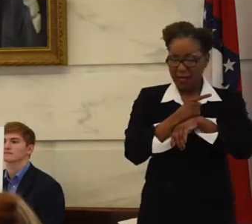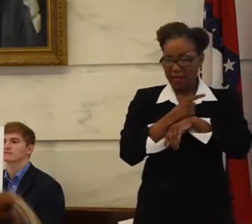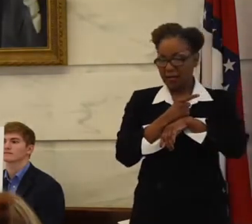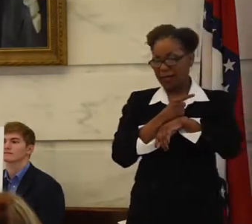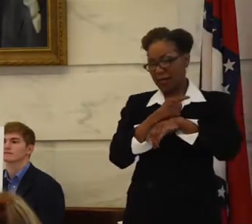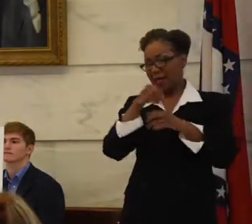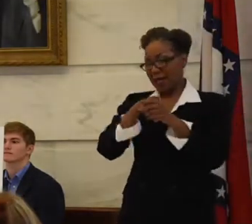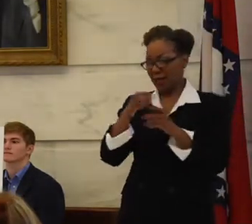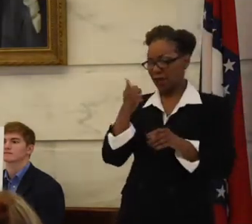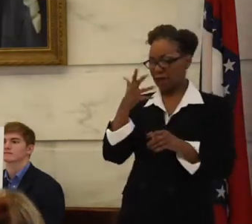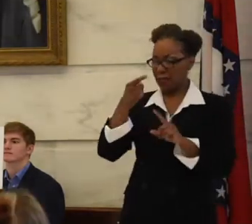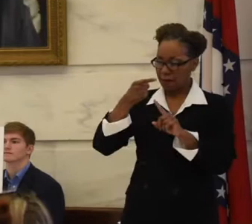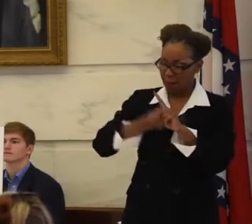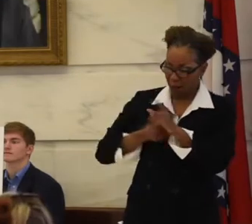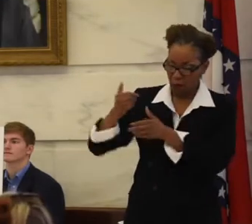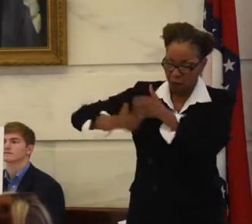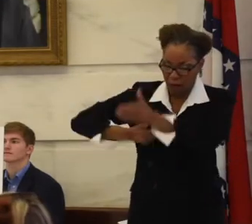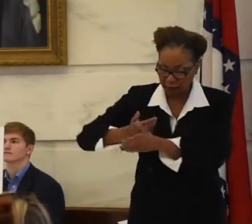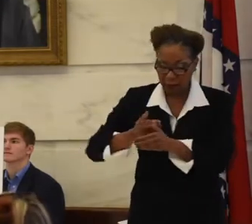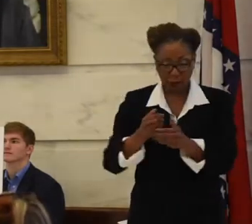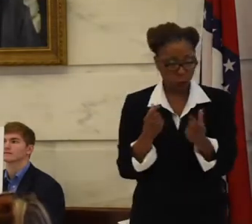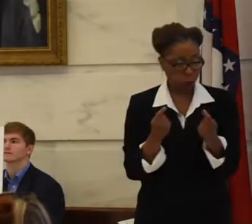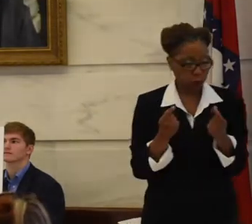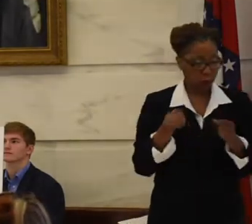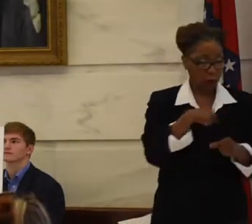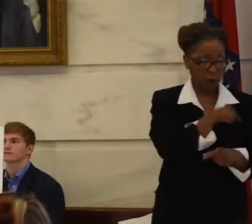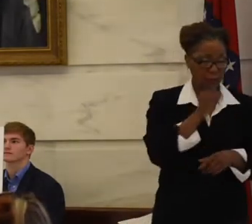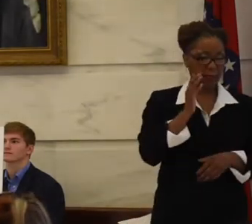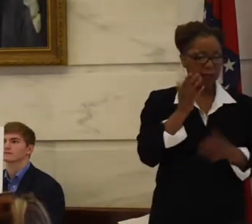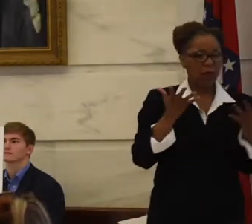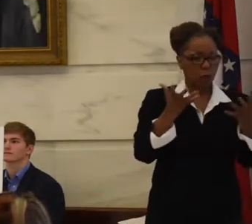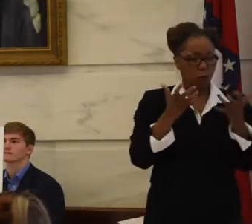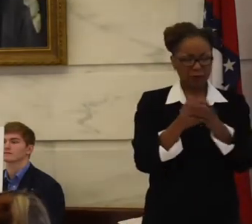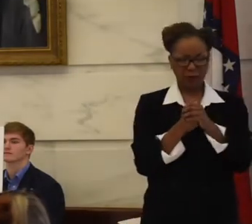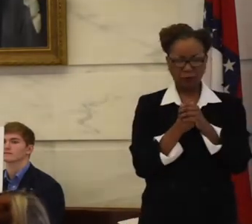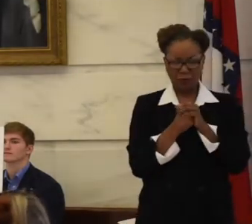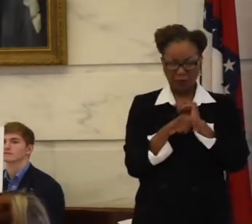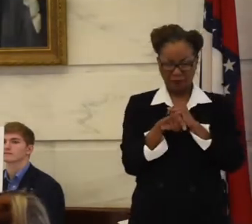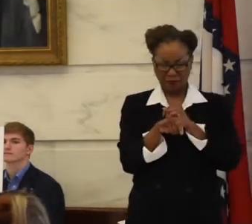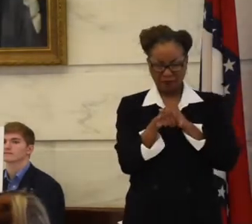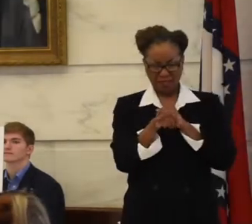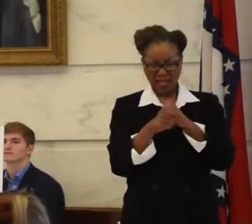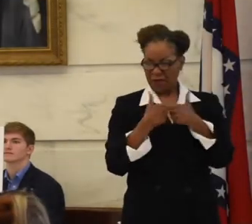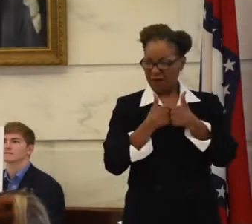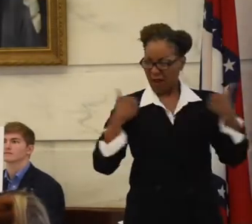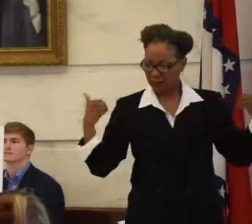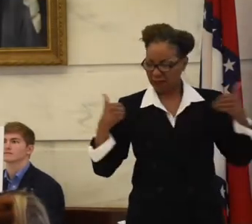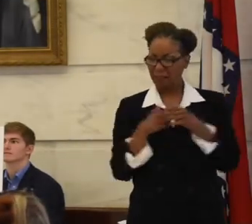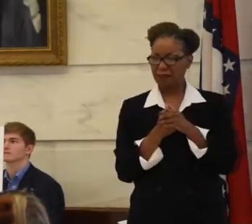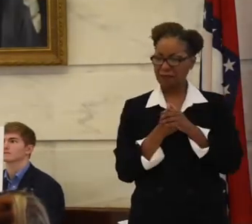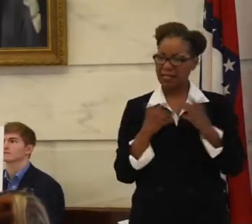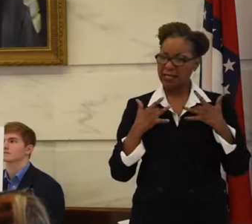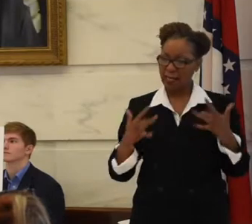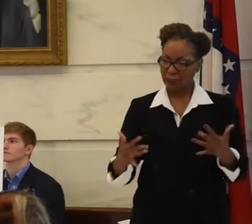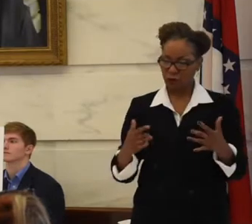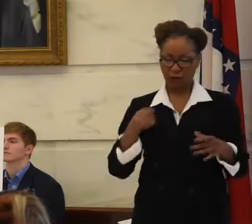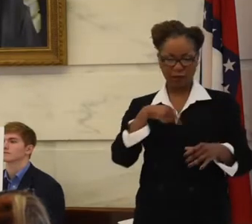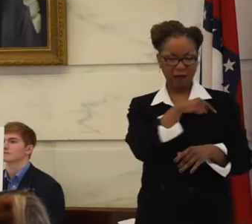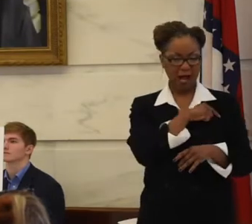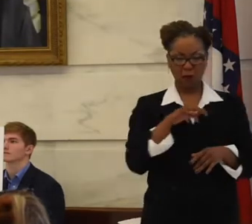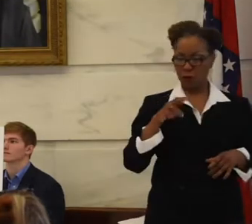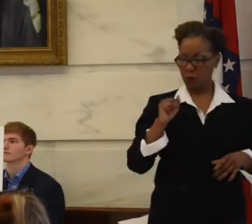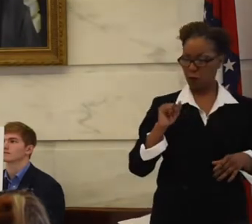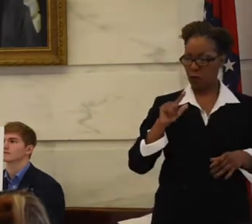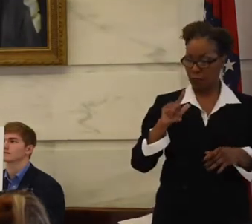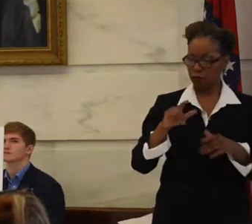15-month process where we want to take the divisive nature of our